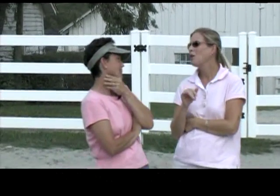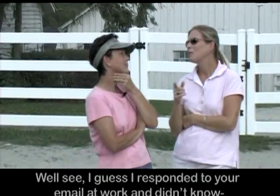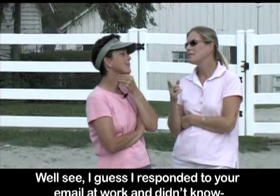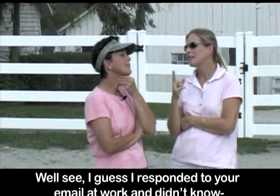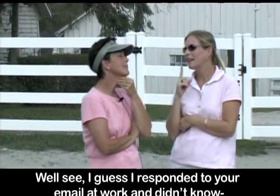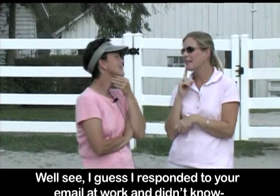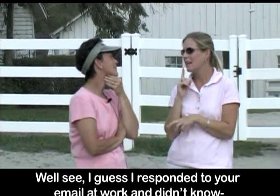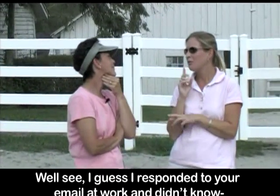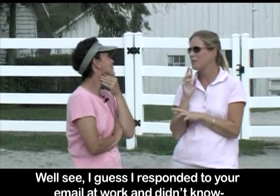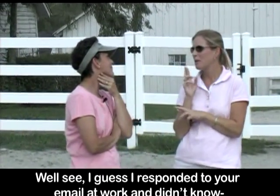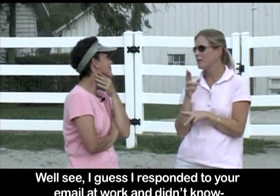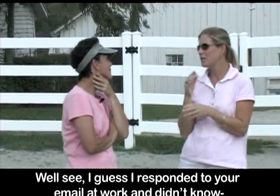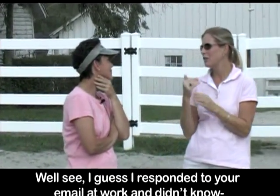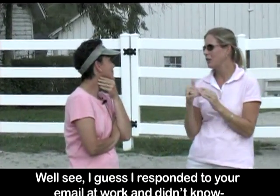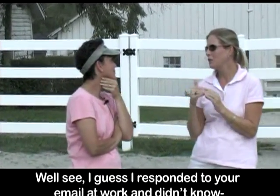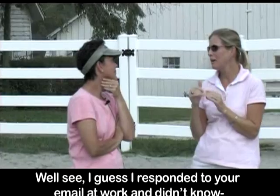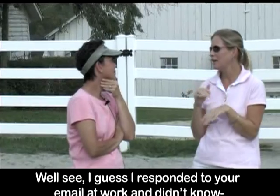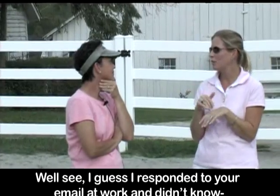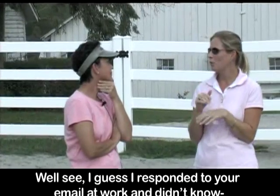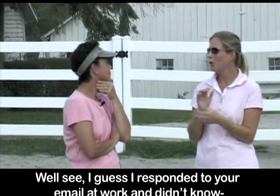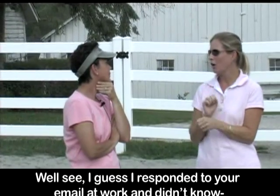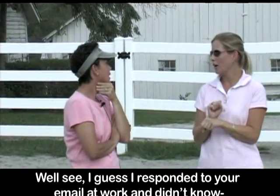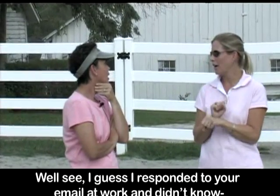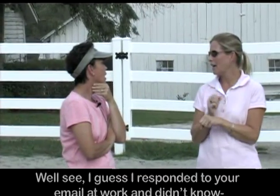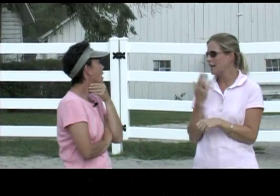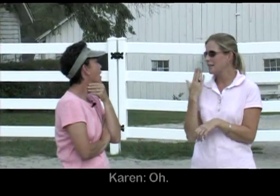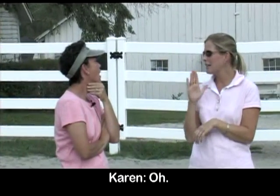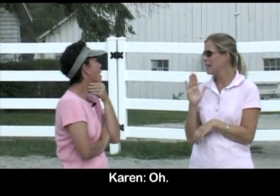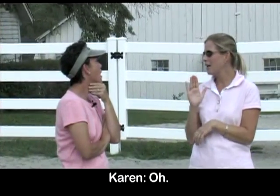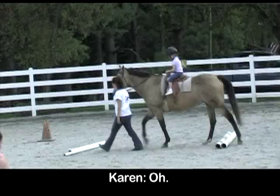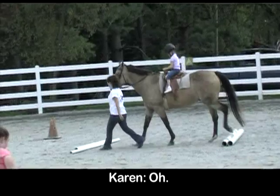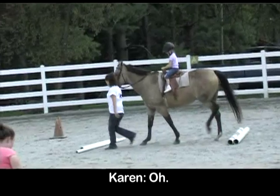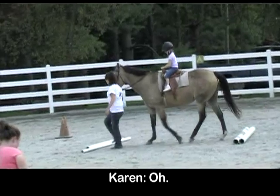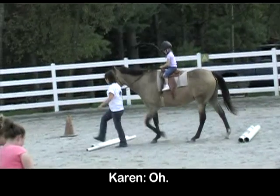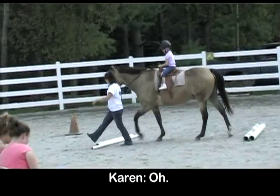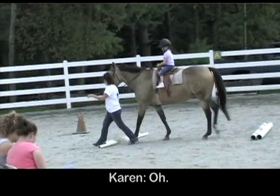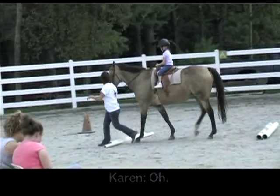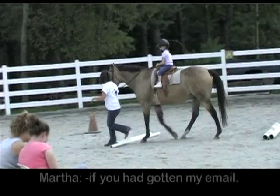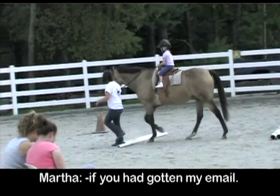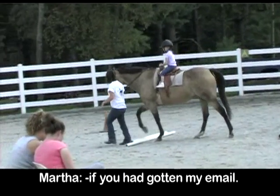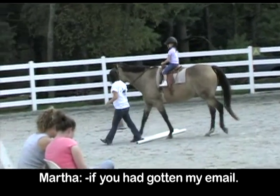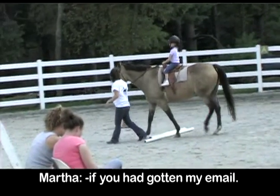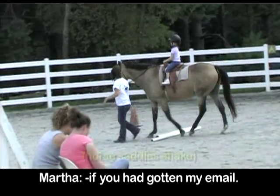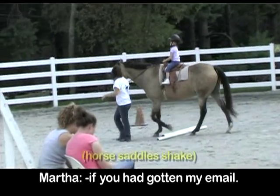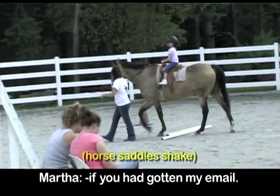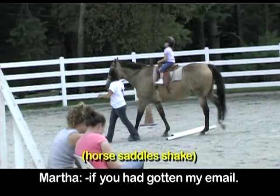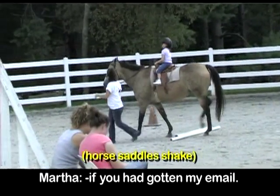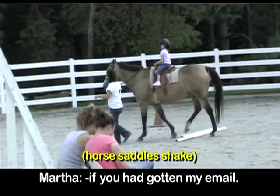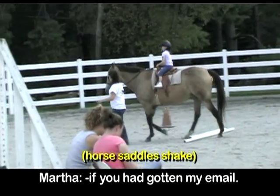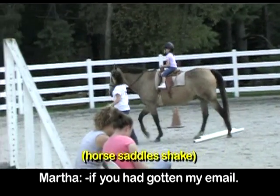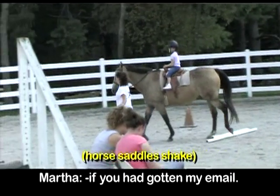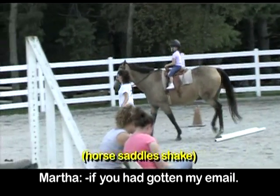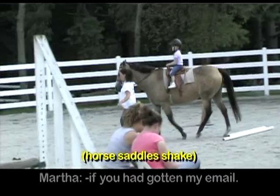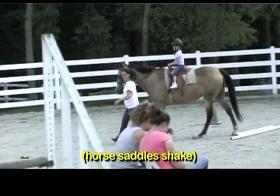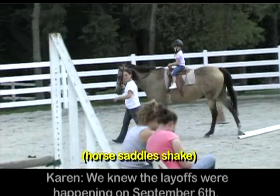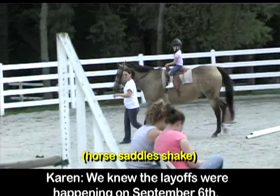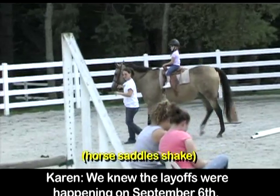Well, see, I guess I responded to your email at work, and I didn't know if you had gotten my email. We knew